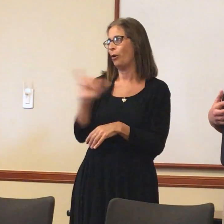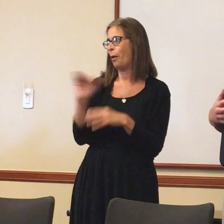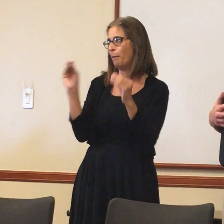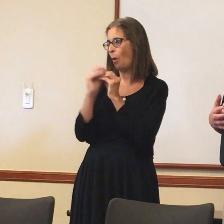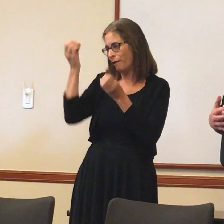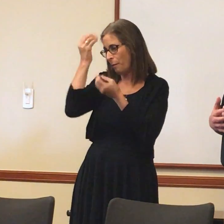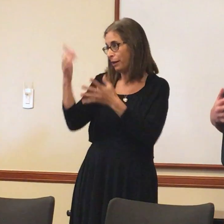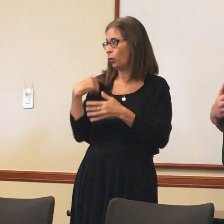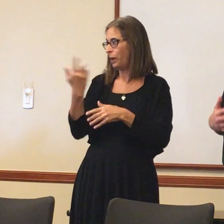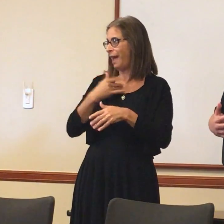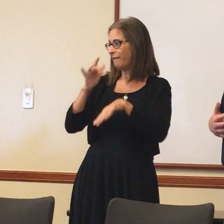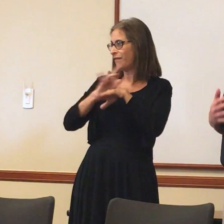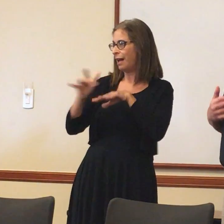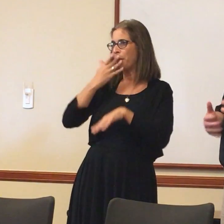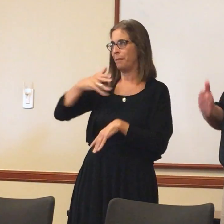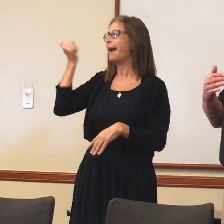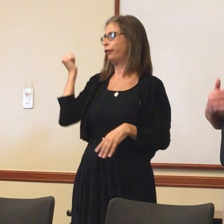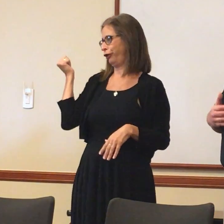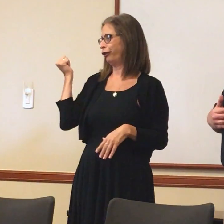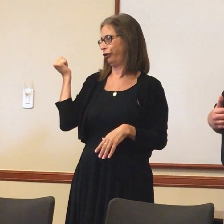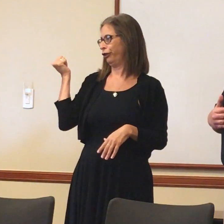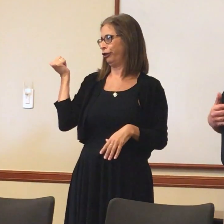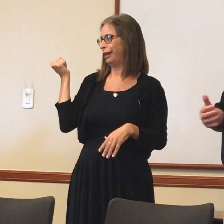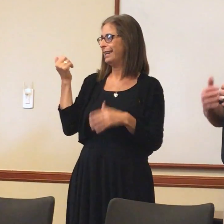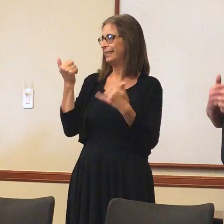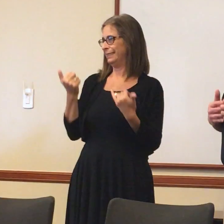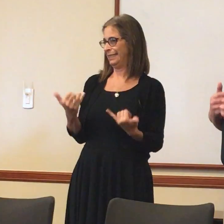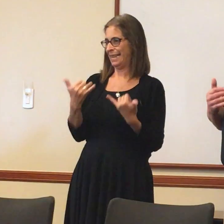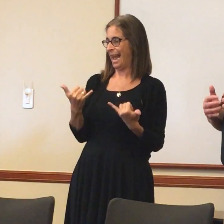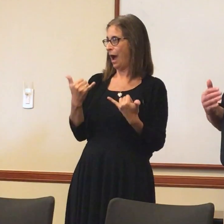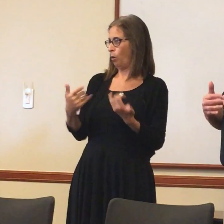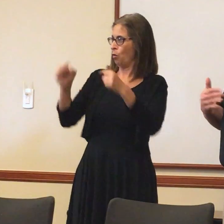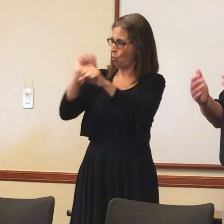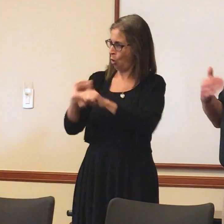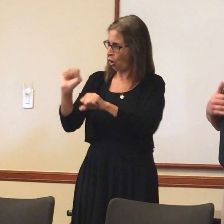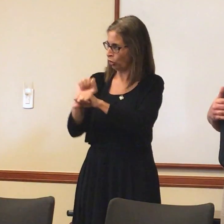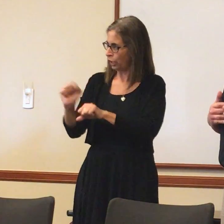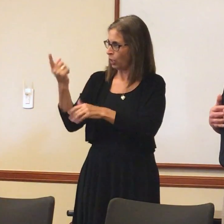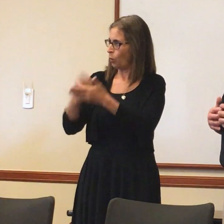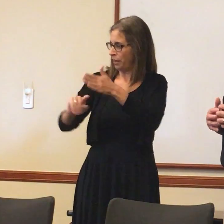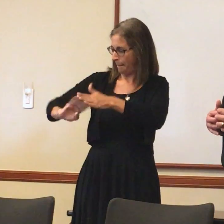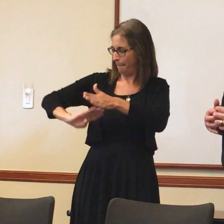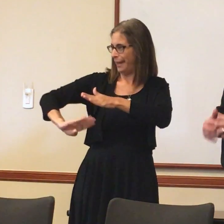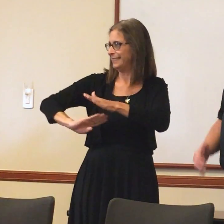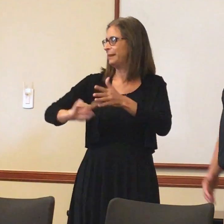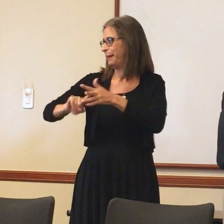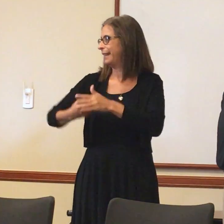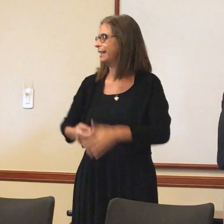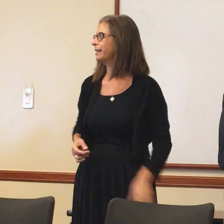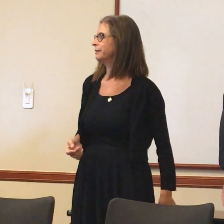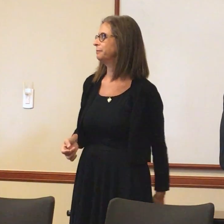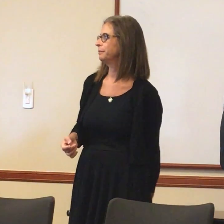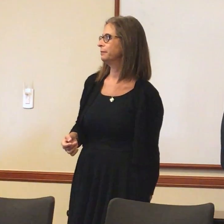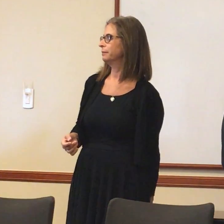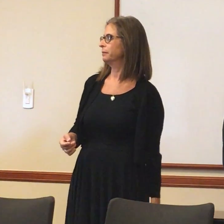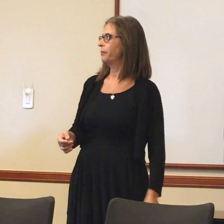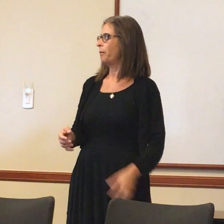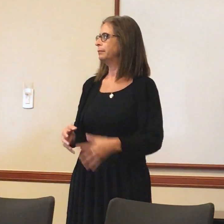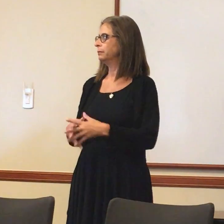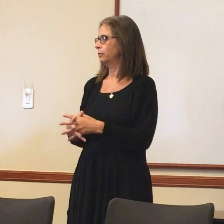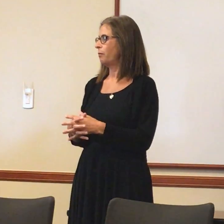more information that we have available, the better. Right now, we're working with what we can get. So it means